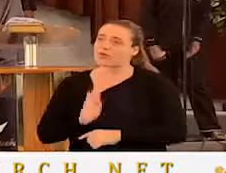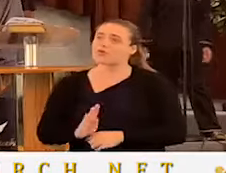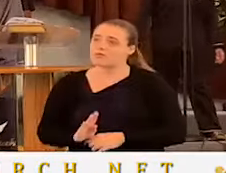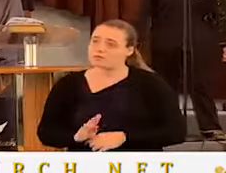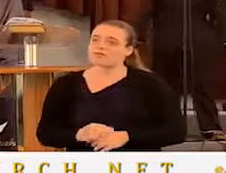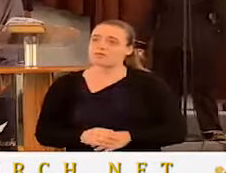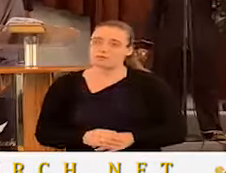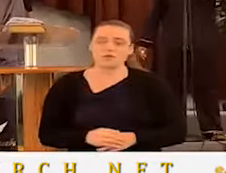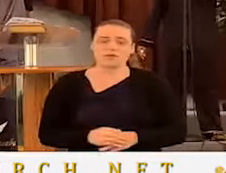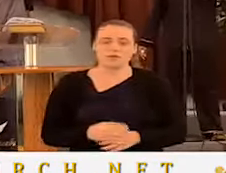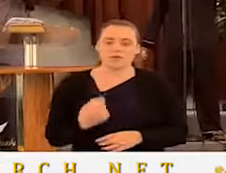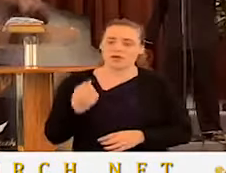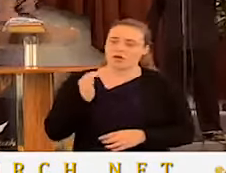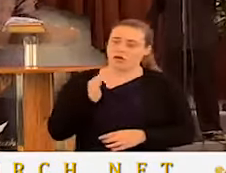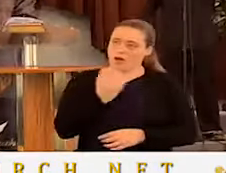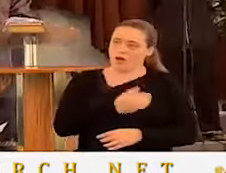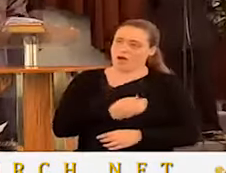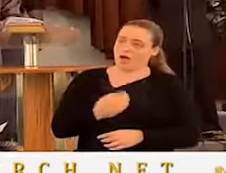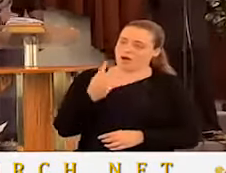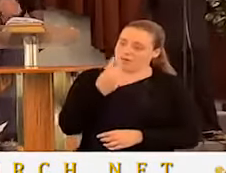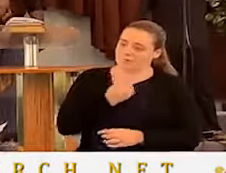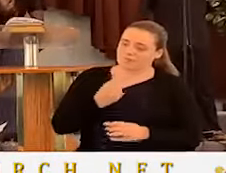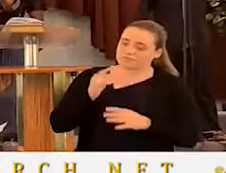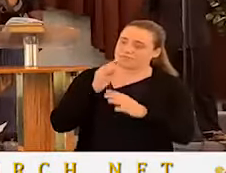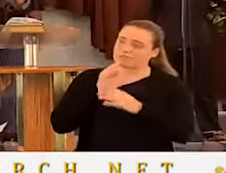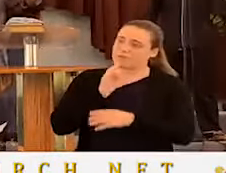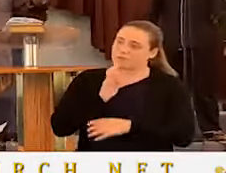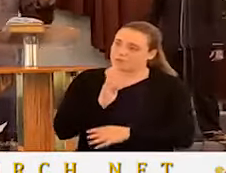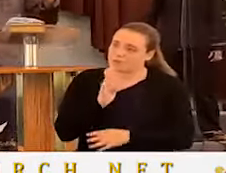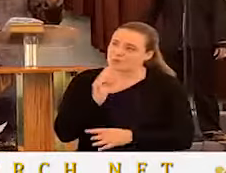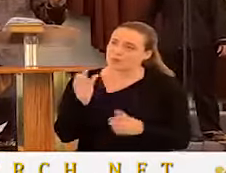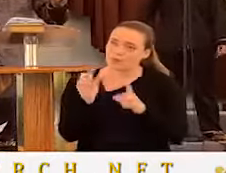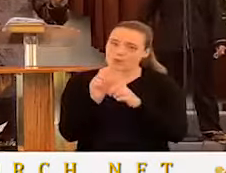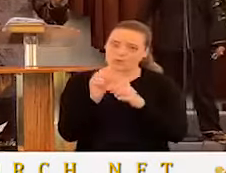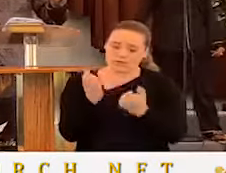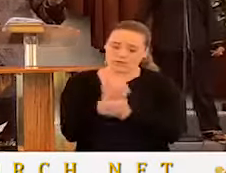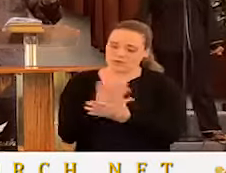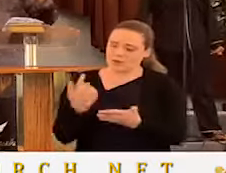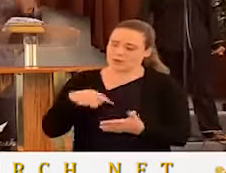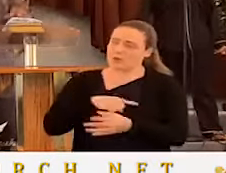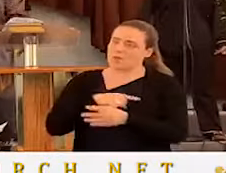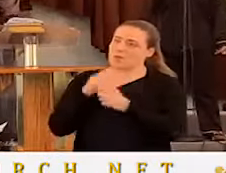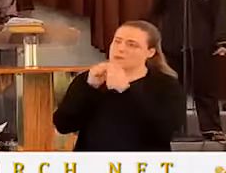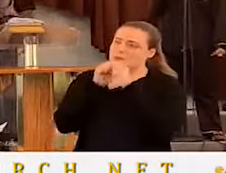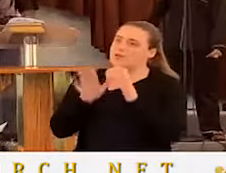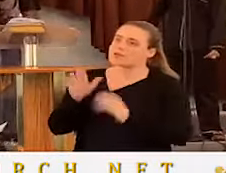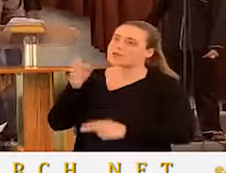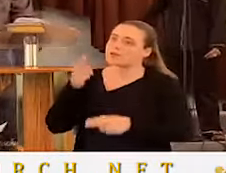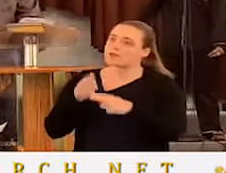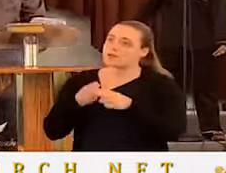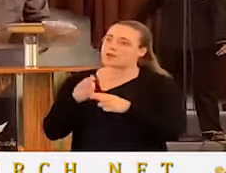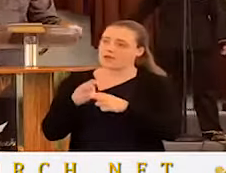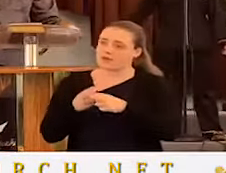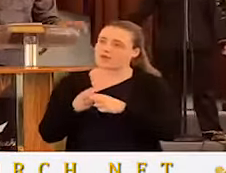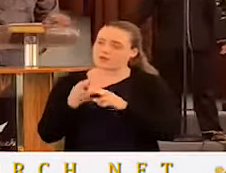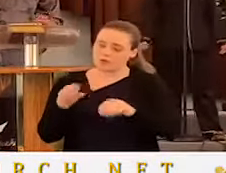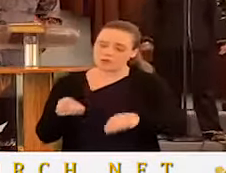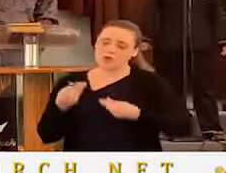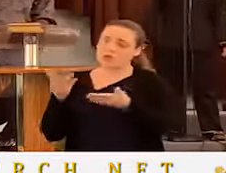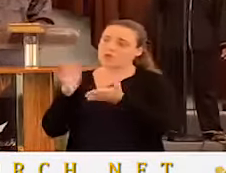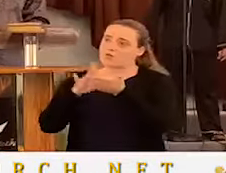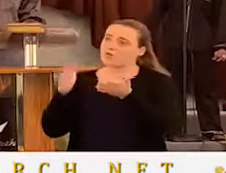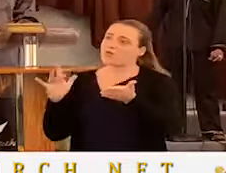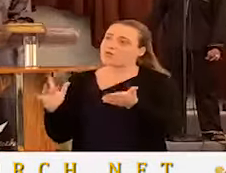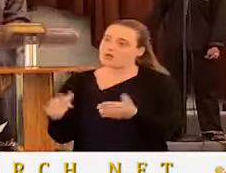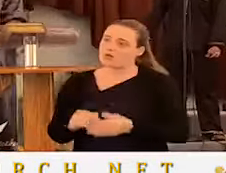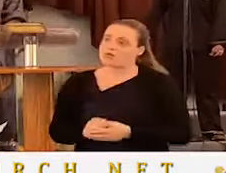lips. Flowing from our hearts and our minds, and we bless your name. And we give you glory. Father, here